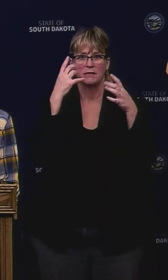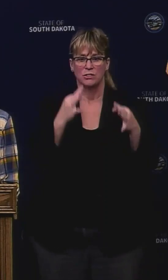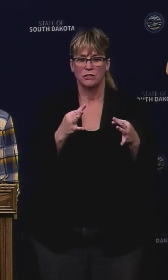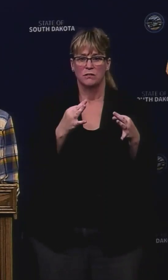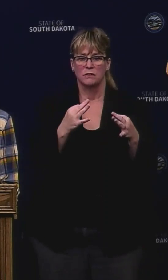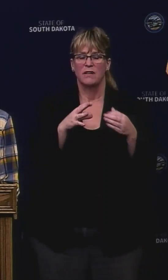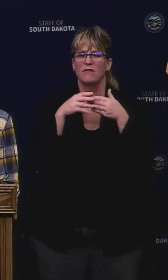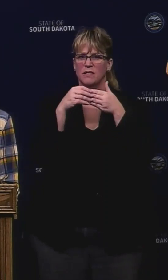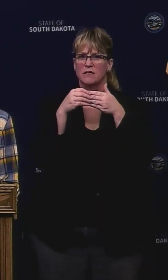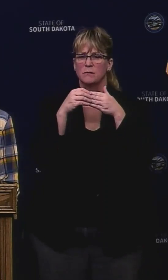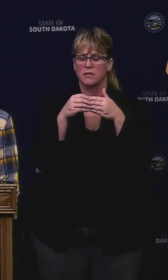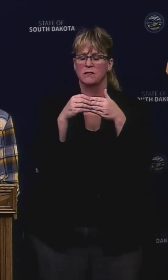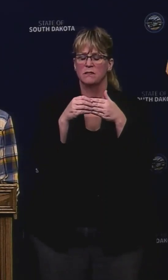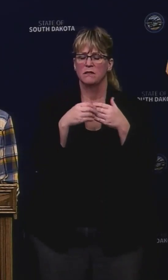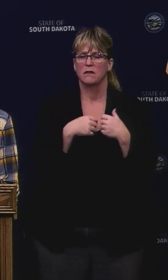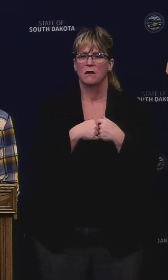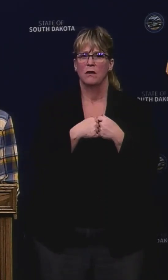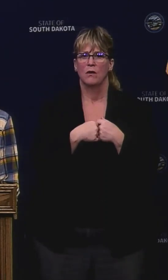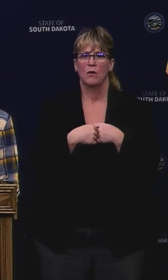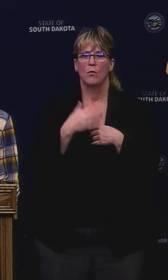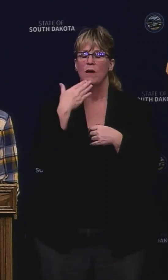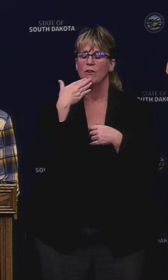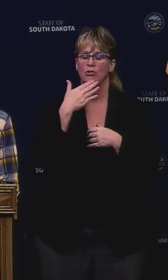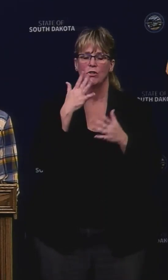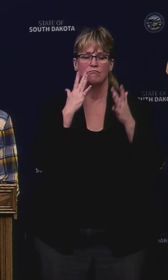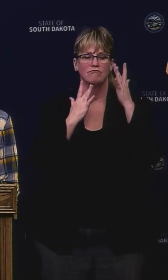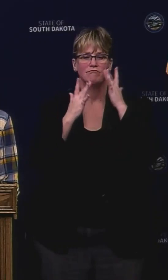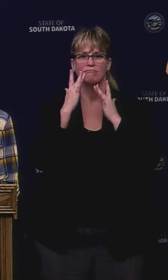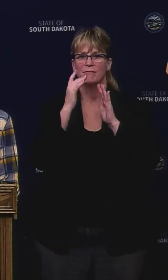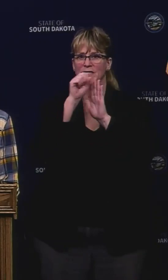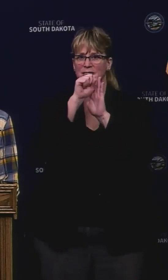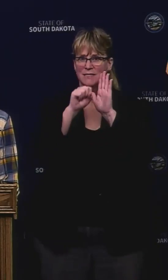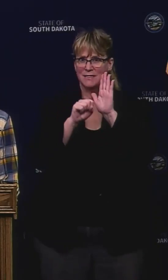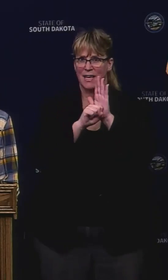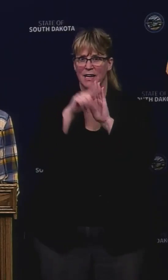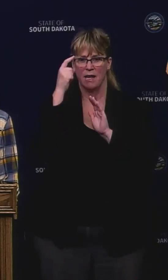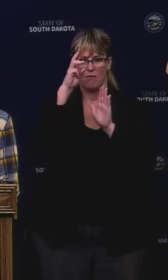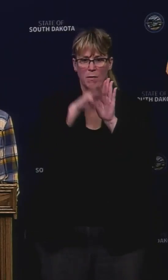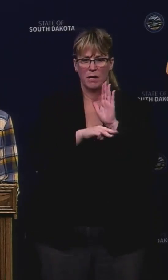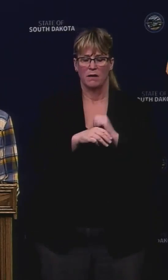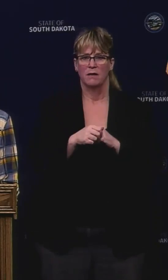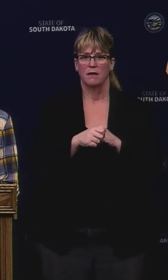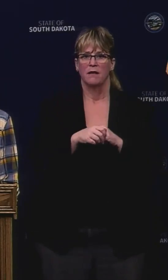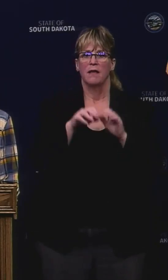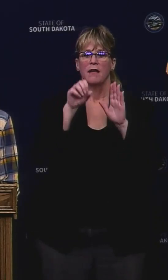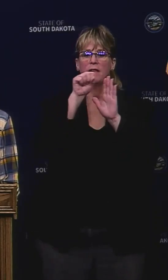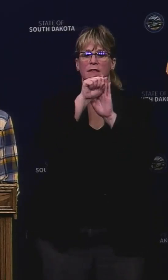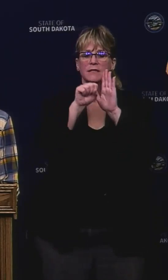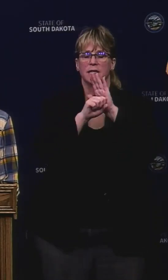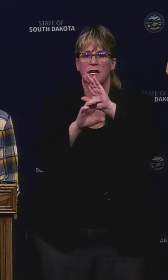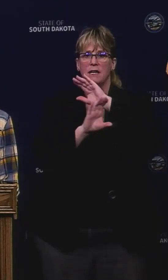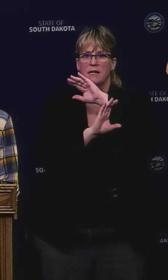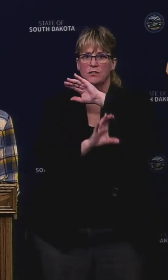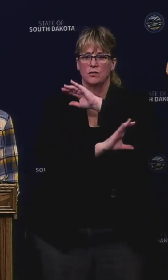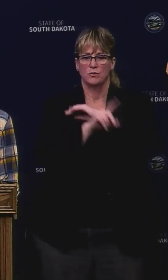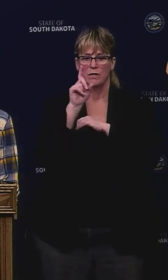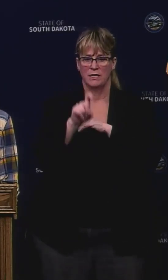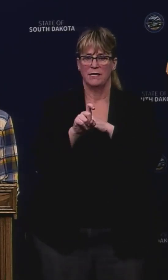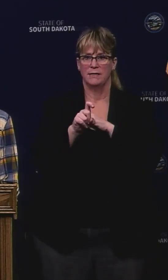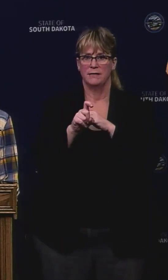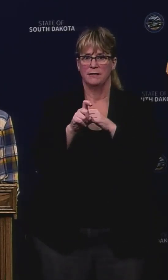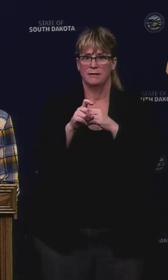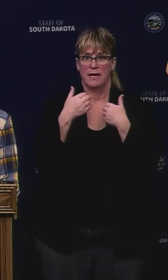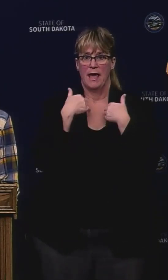funds. We have a very thrifty state government, and we have a state constitution that requires us to balance our state budget. We have a AAA